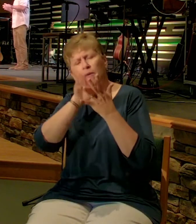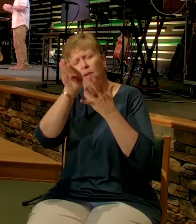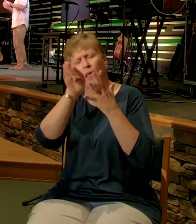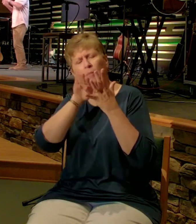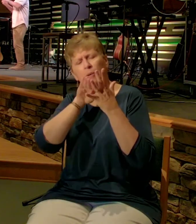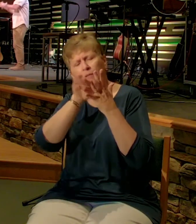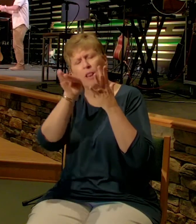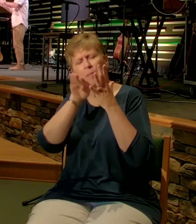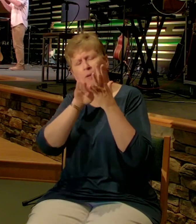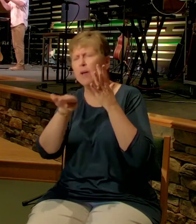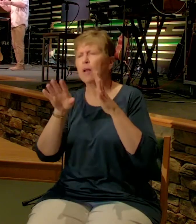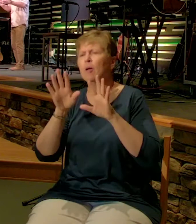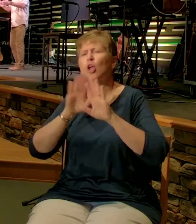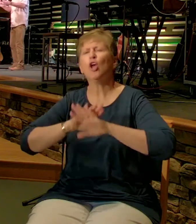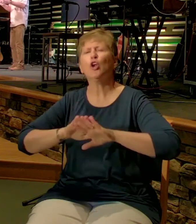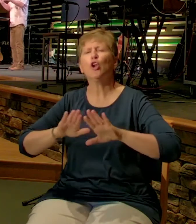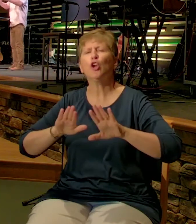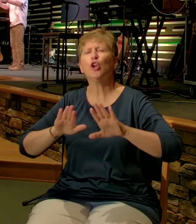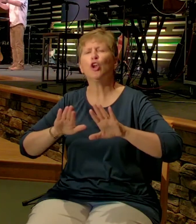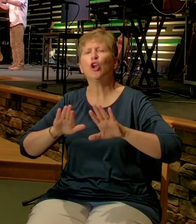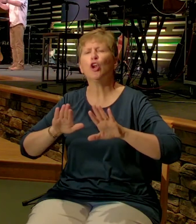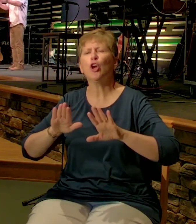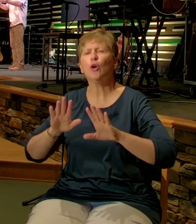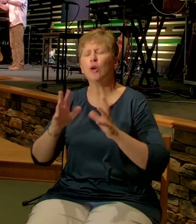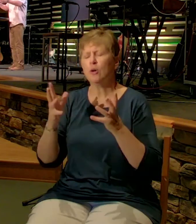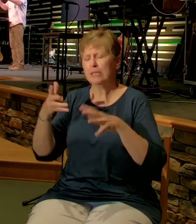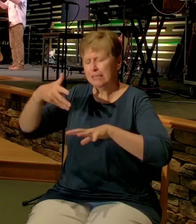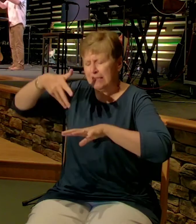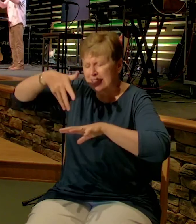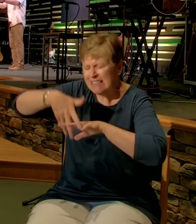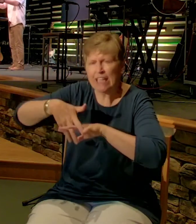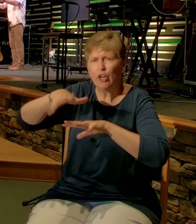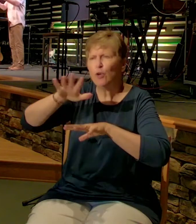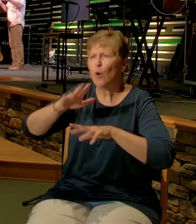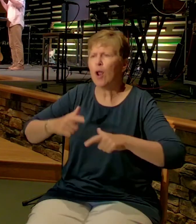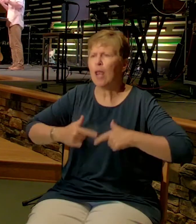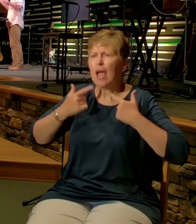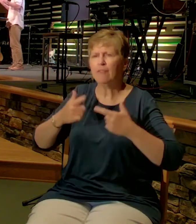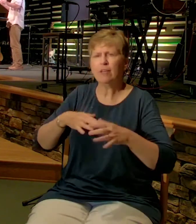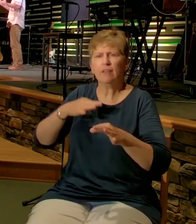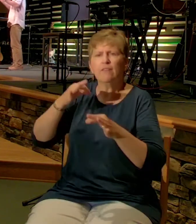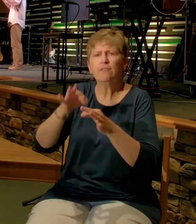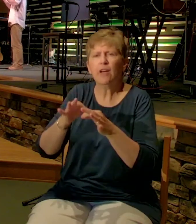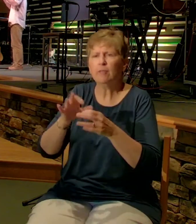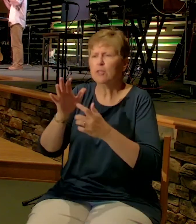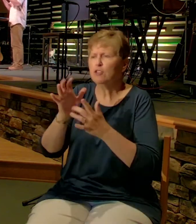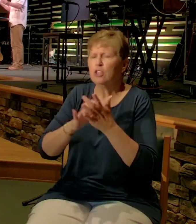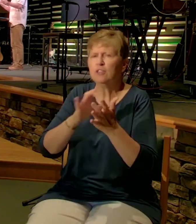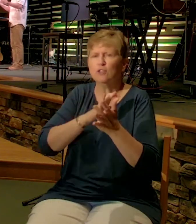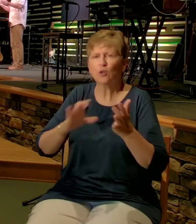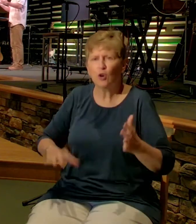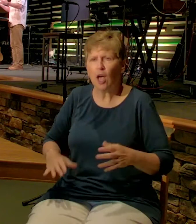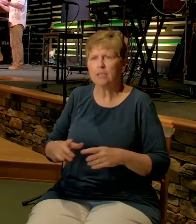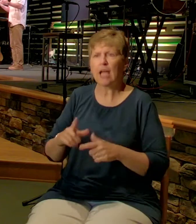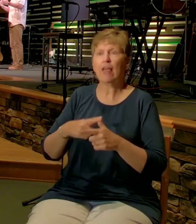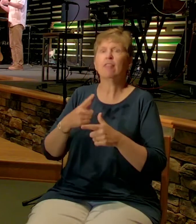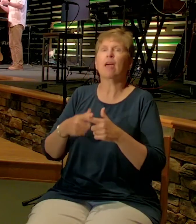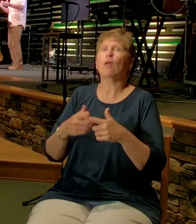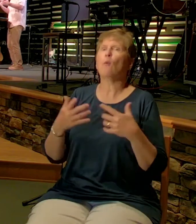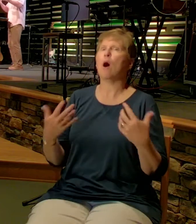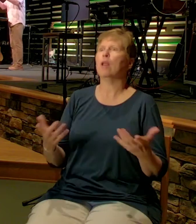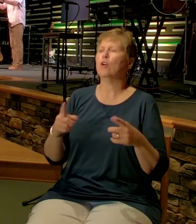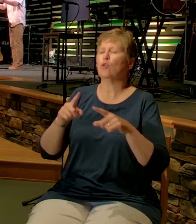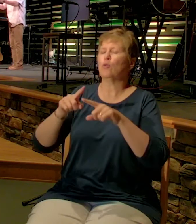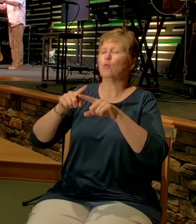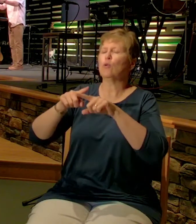is to sink your life into the faithfulness of Jesus Christ. And then the key word would be reliance, to